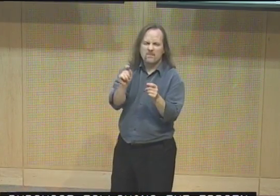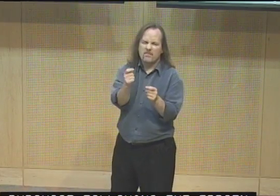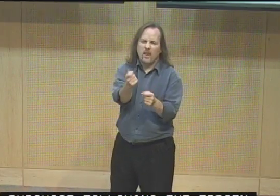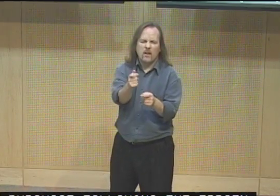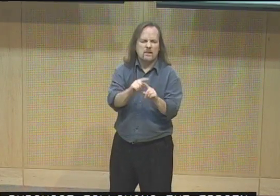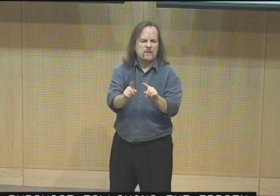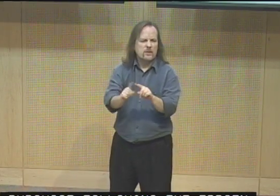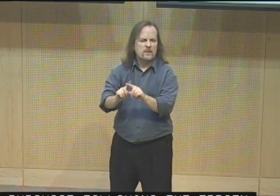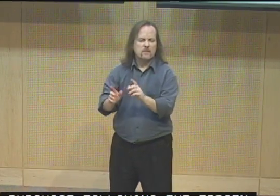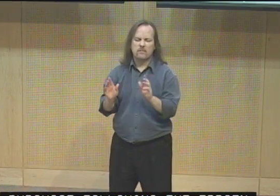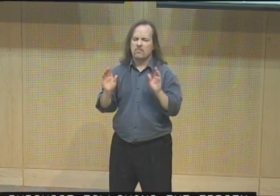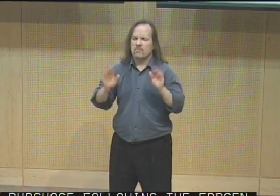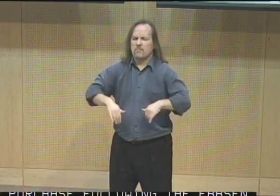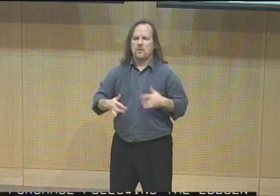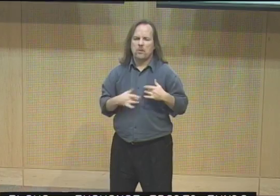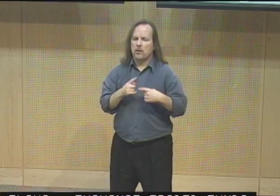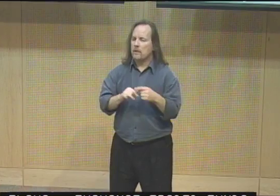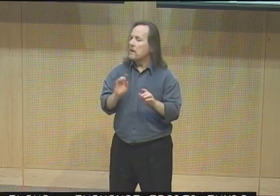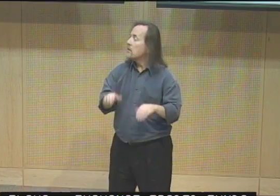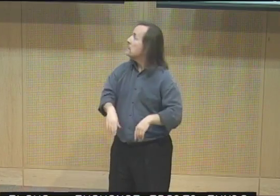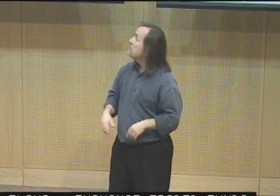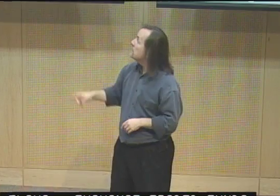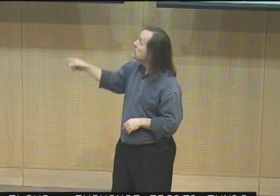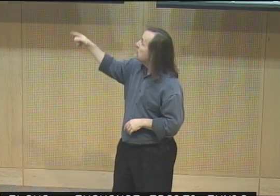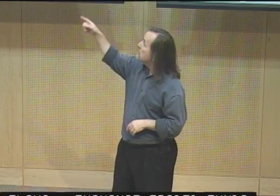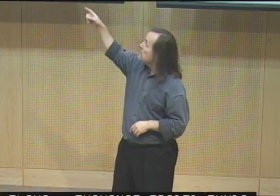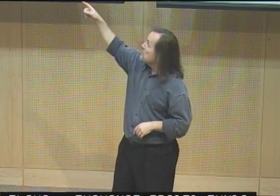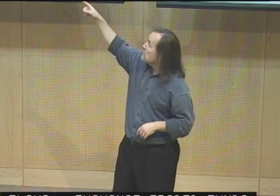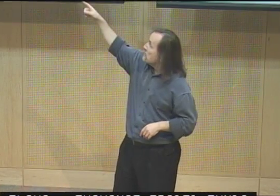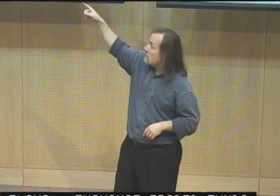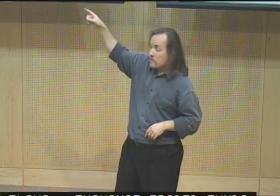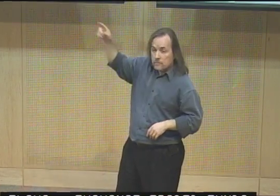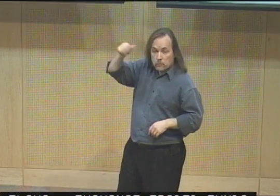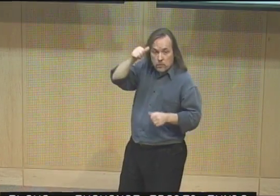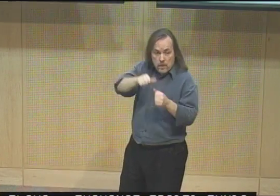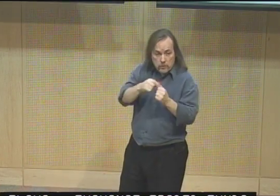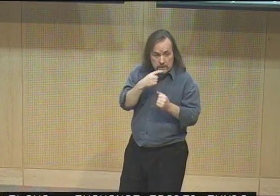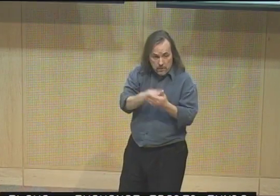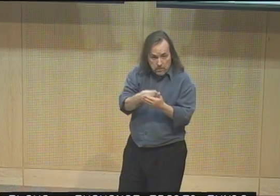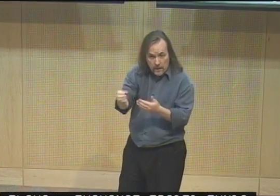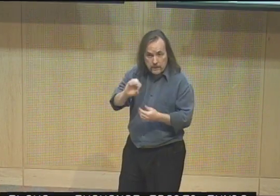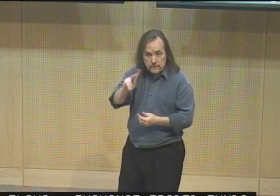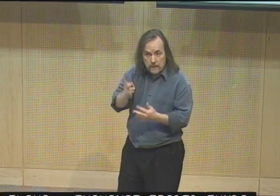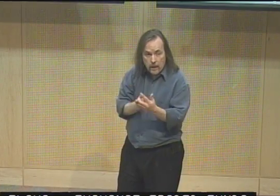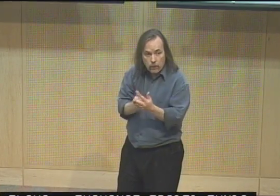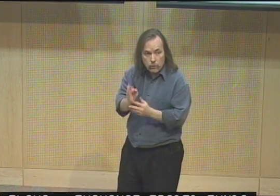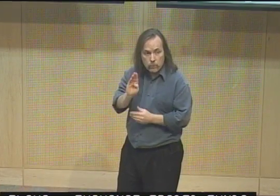They are a little different, but the differences are not enough for me to talk about today.